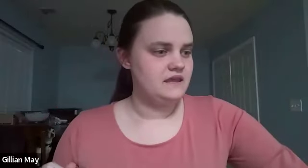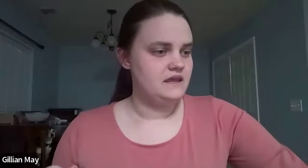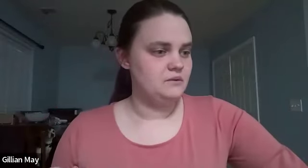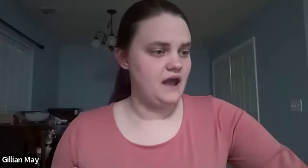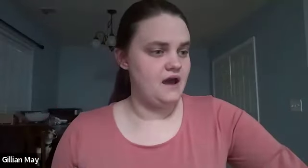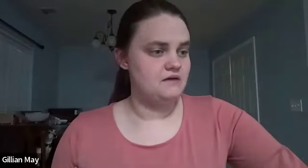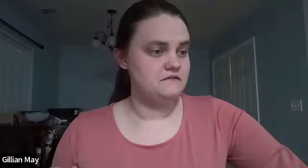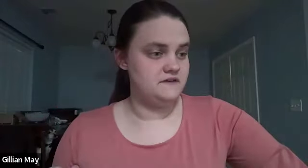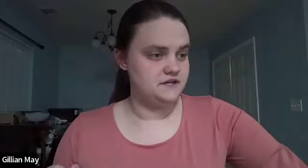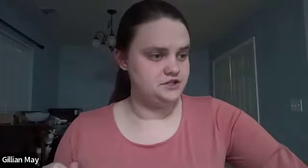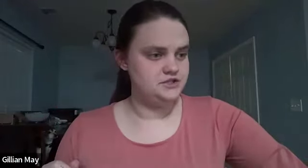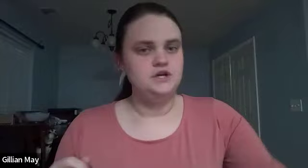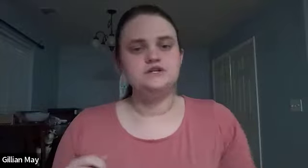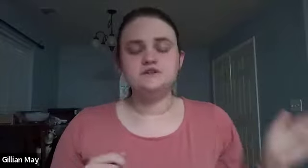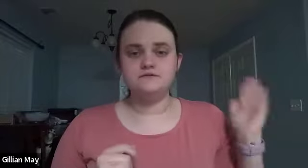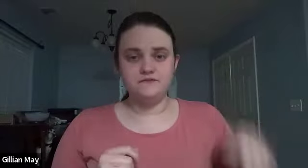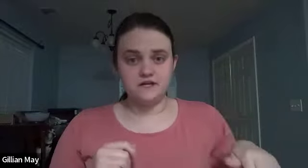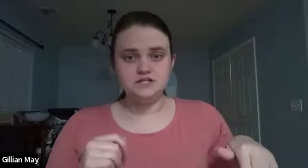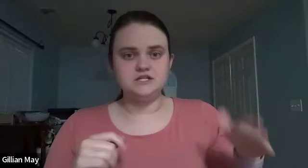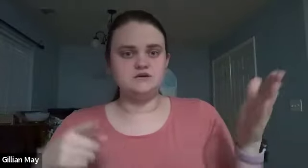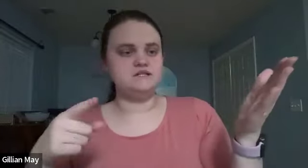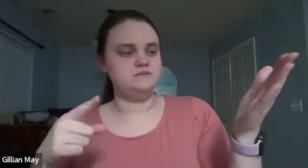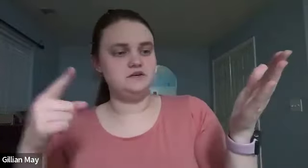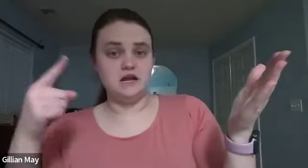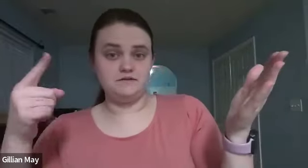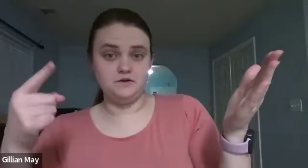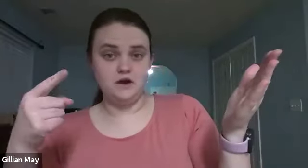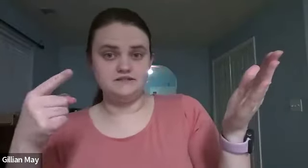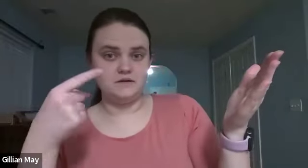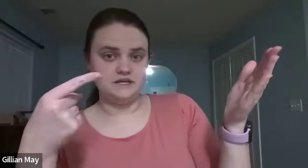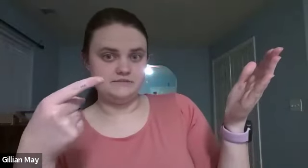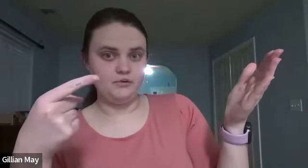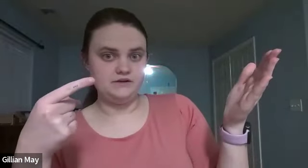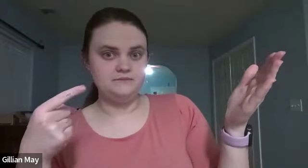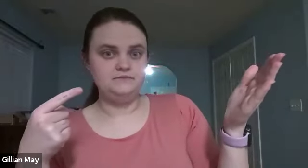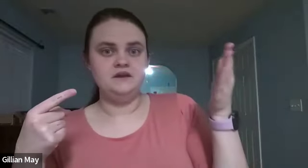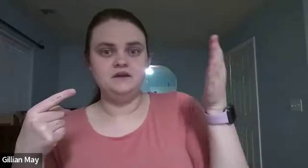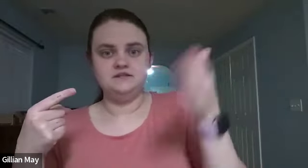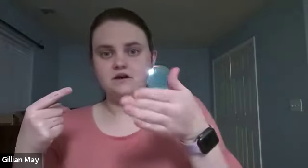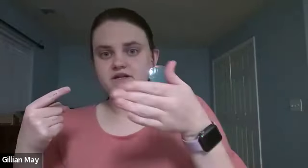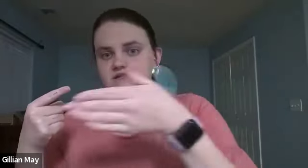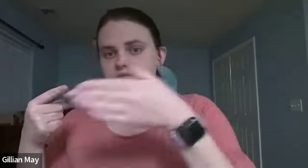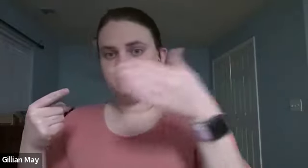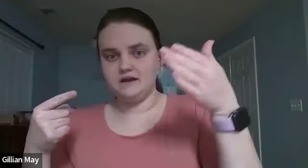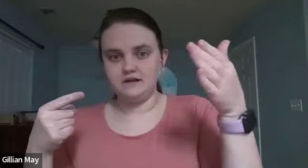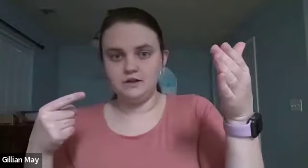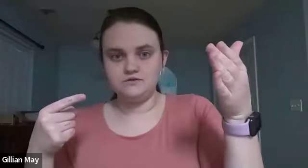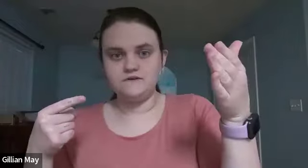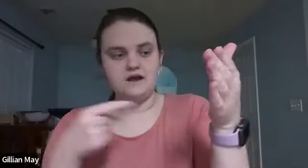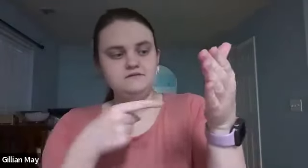Then we have fish. So fish is going to be, you're going to have your non-dominant as a pointer. Dominant is going to be that kind of closed 5.